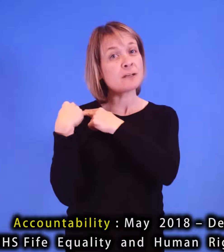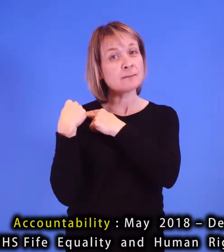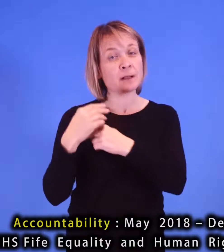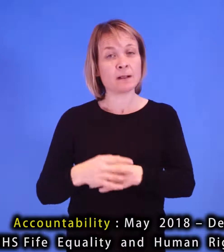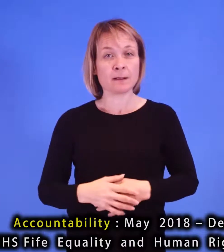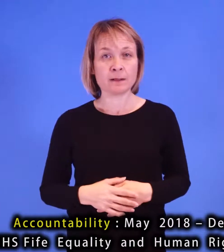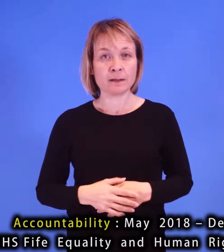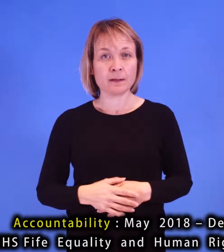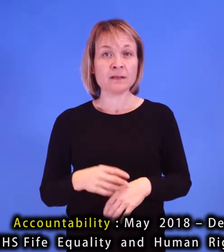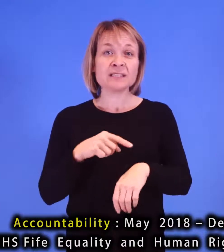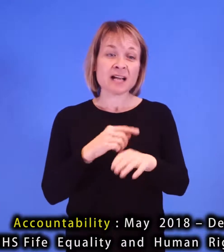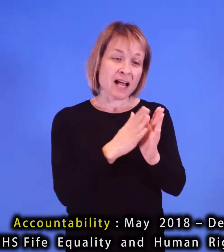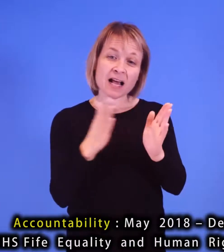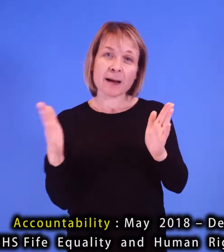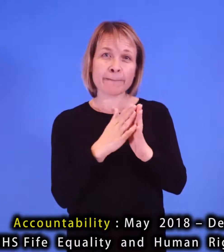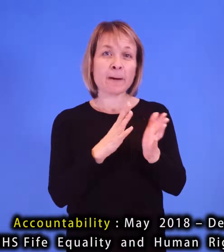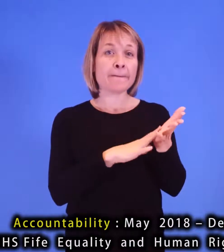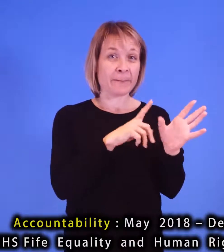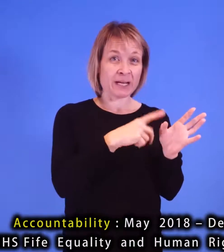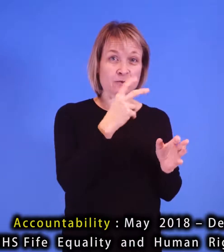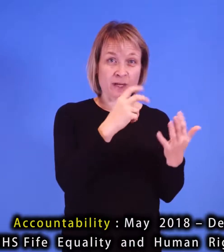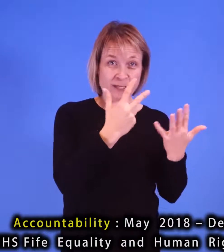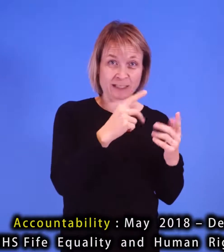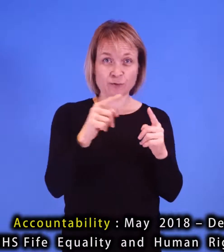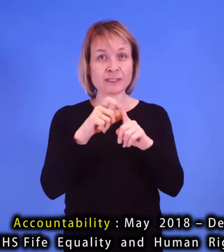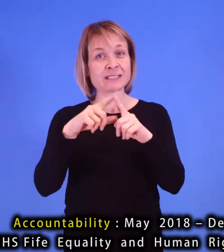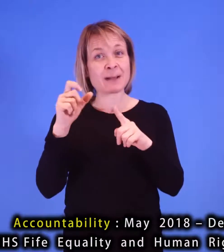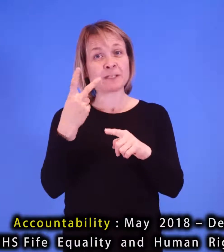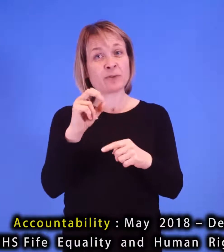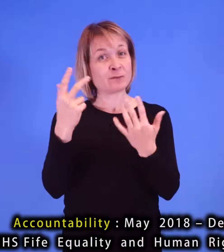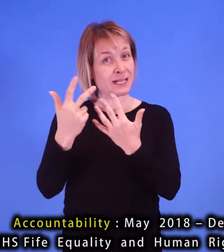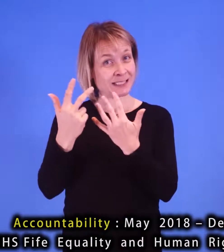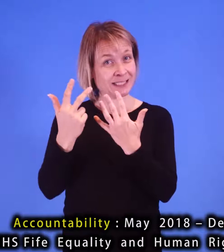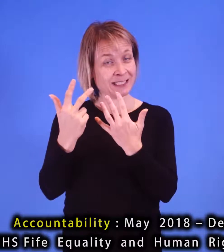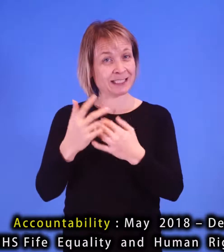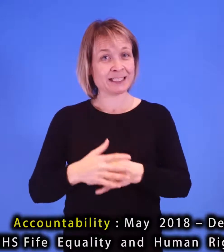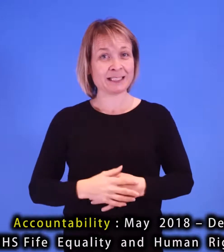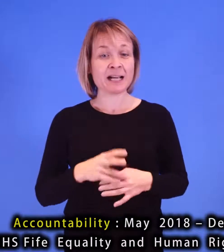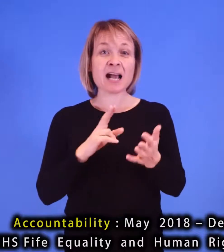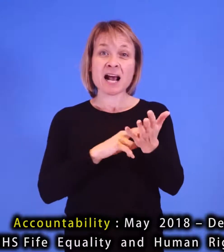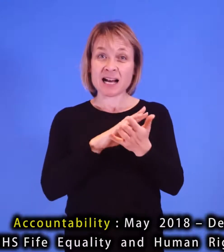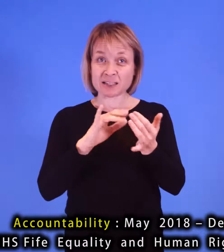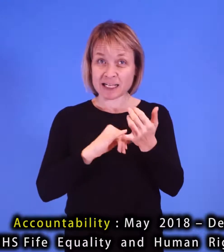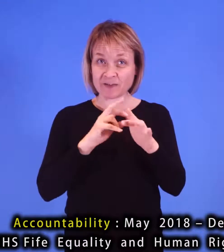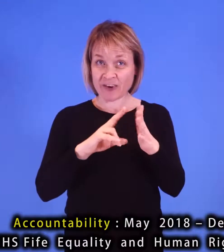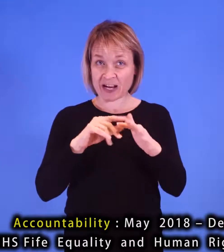Accountability. May 2018 to December 2018. NHS Fife Equality and Human Rights